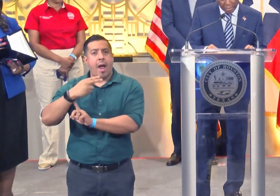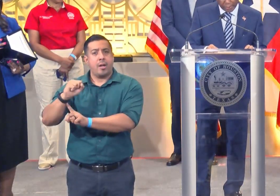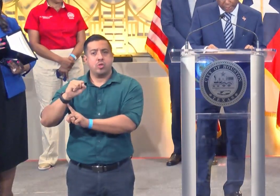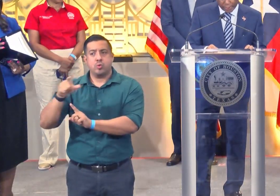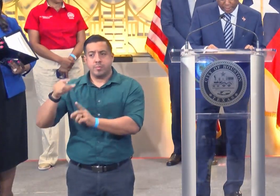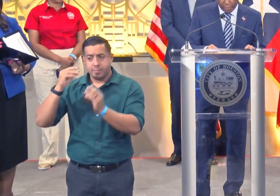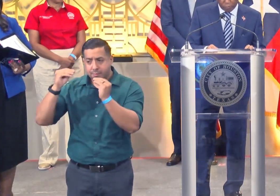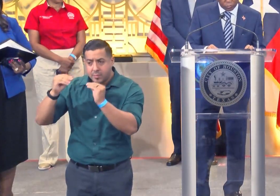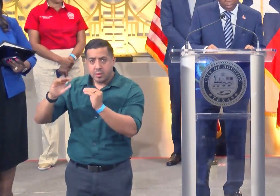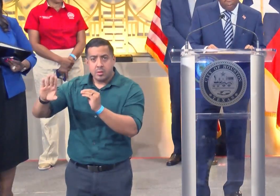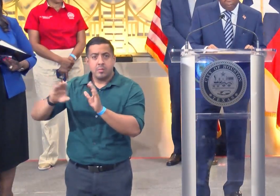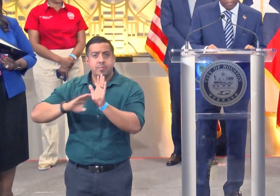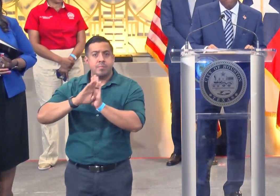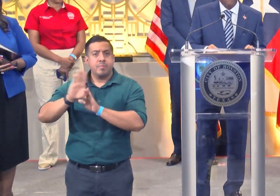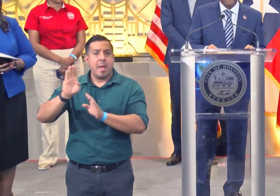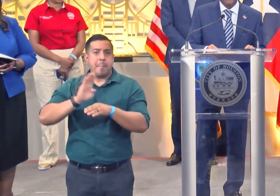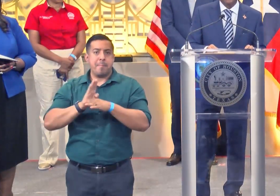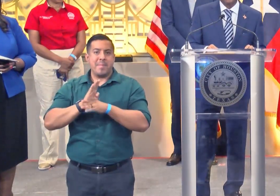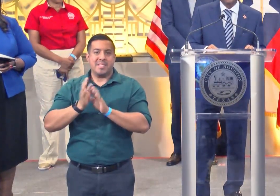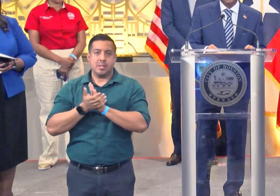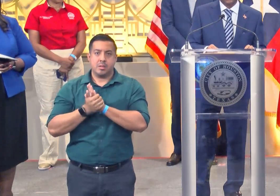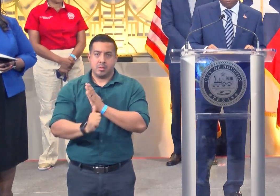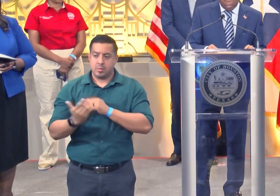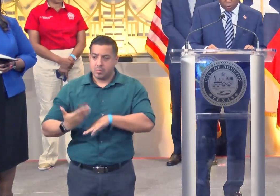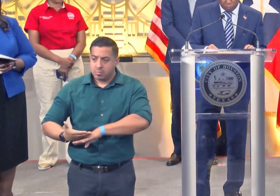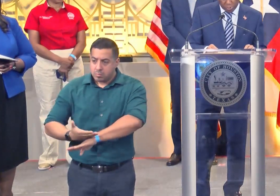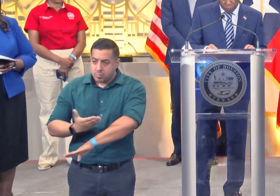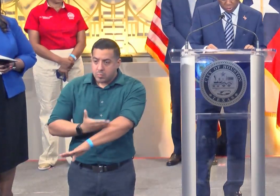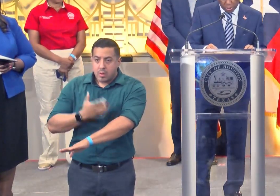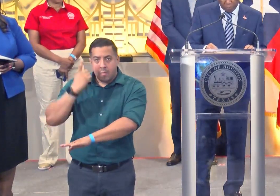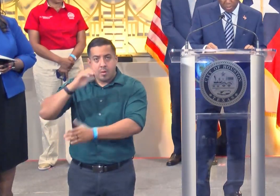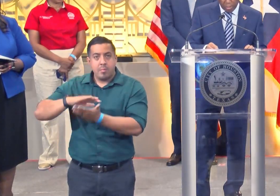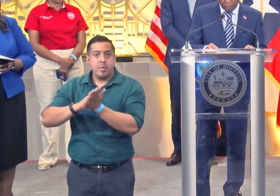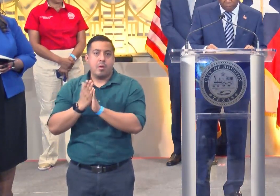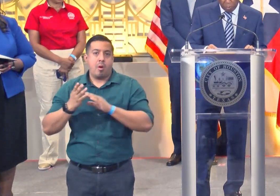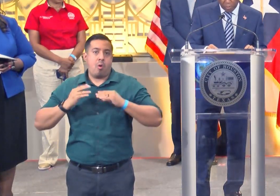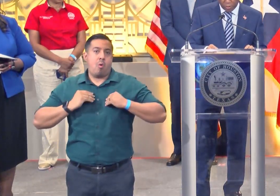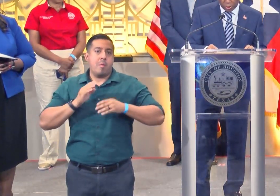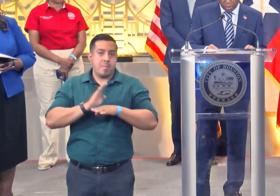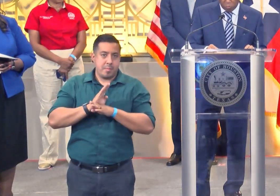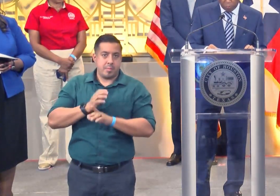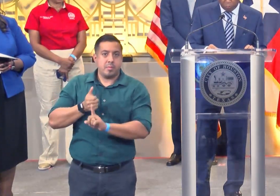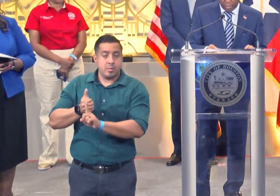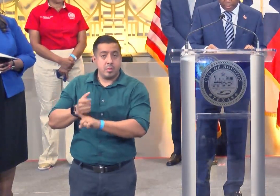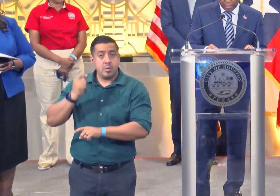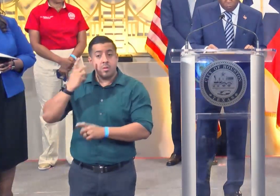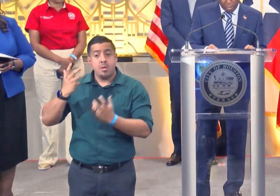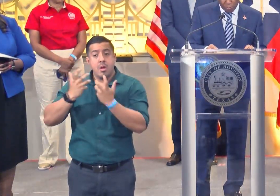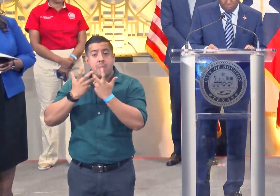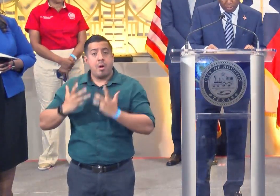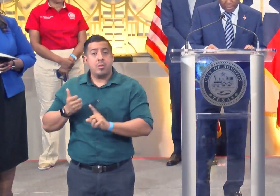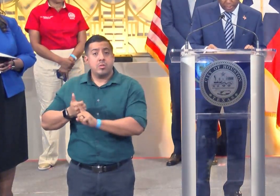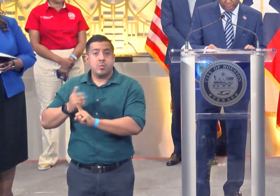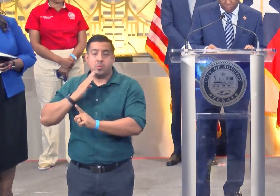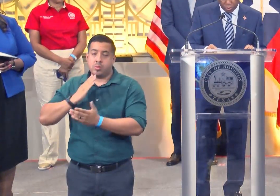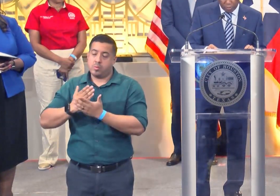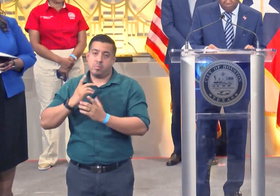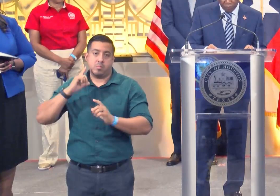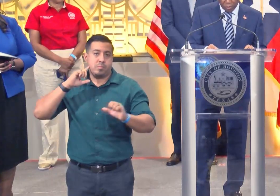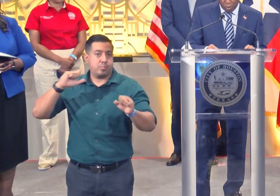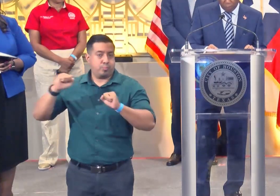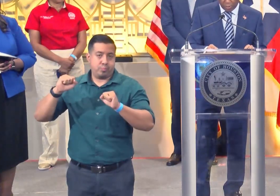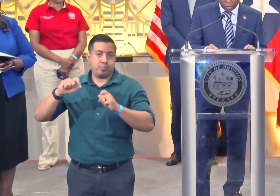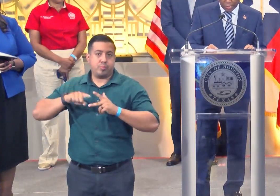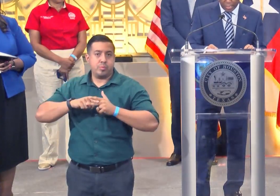learn business skills that define successful entrepreneurship. The partnership will bring a groundbreaking